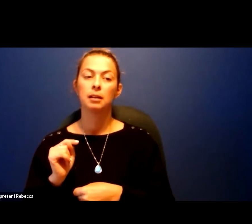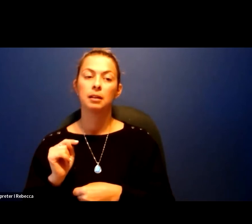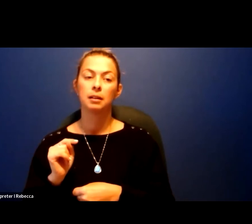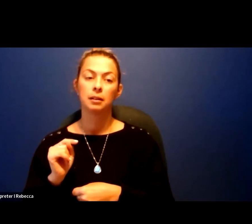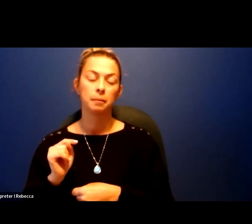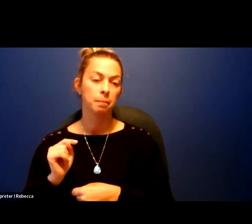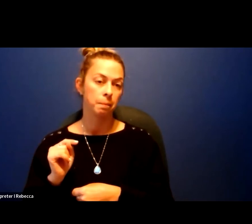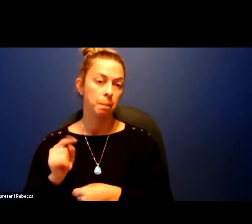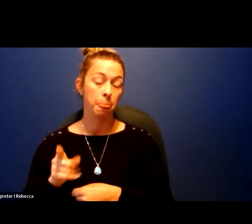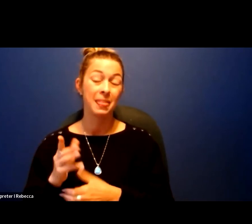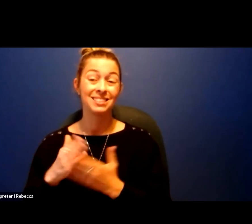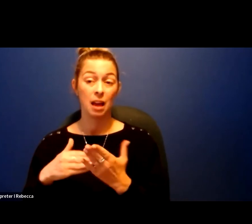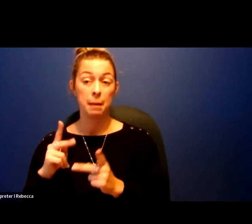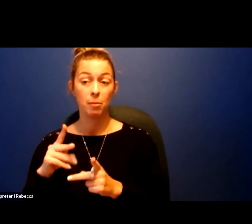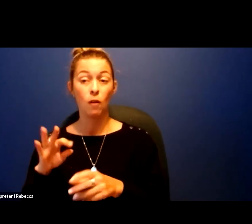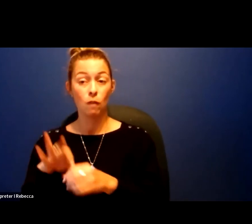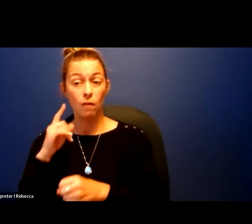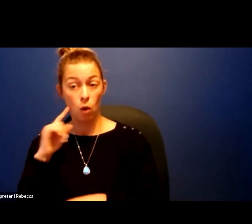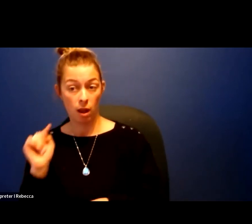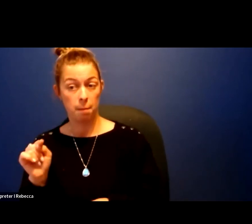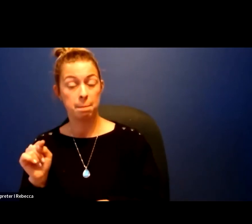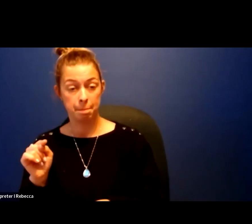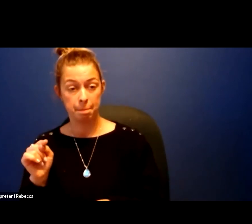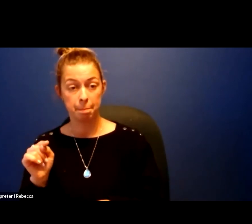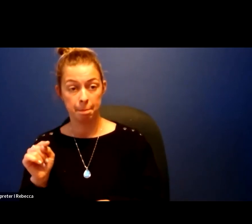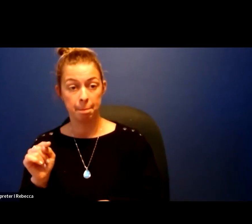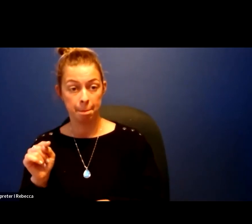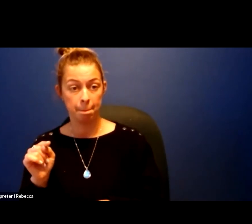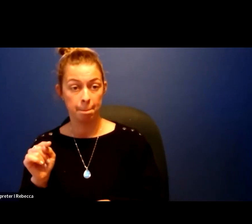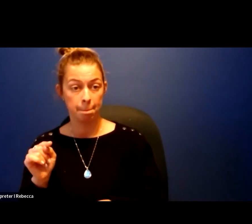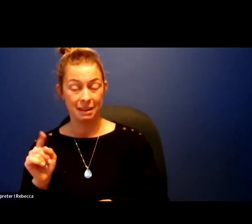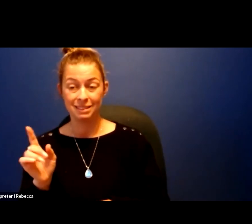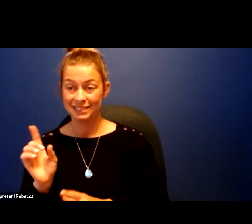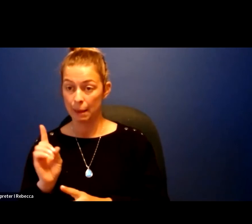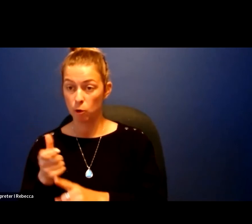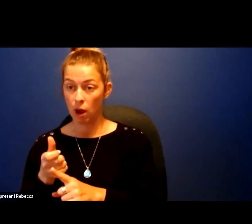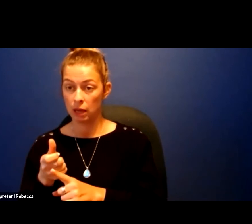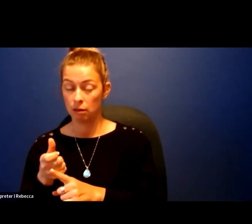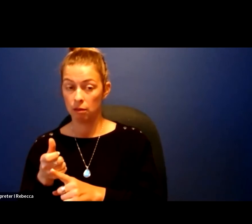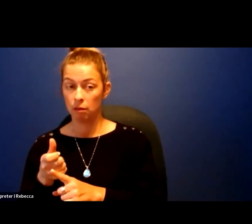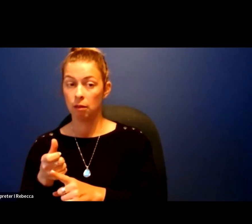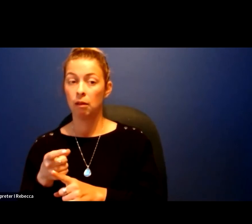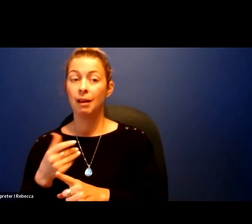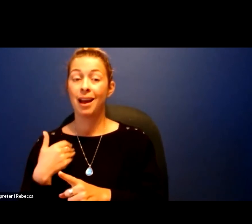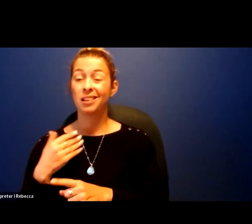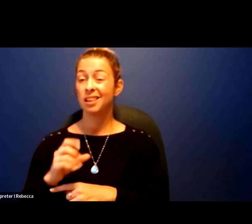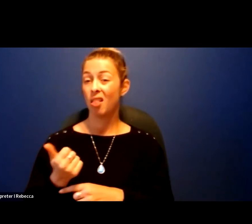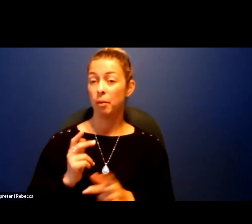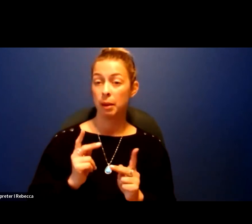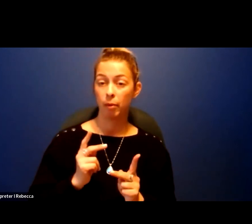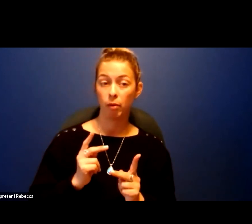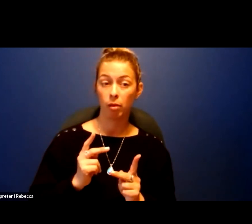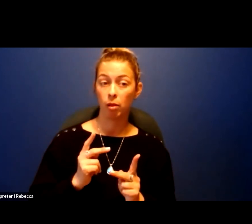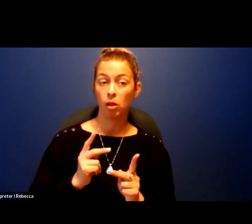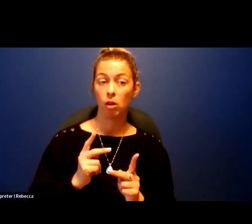voters in his district that voted for him, that he's a Democrat. He's also got, other folks, he's got some folks in the